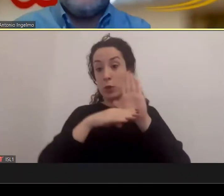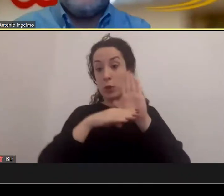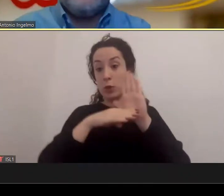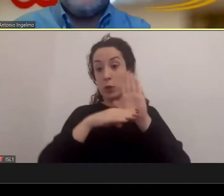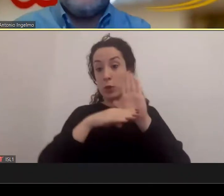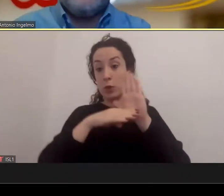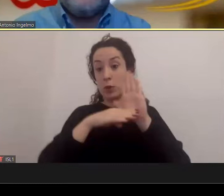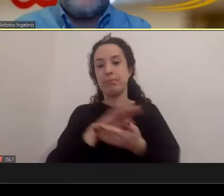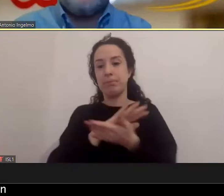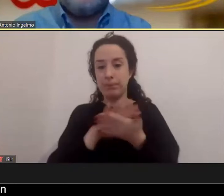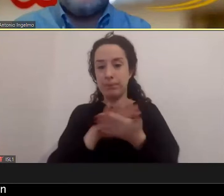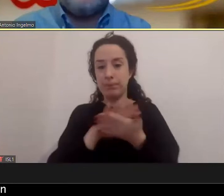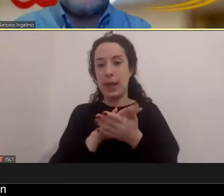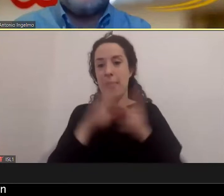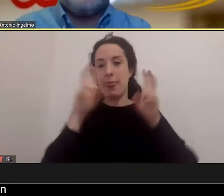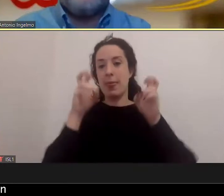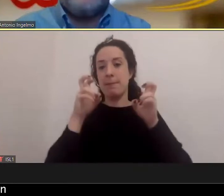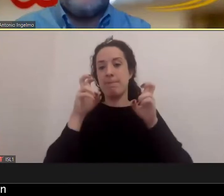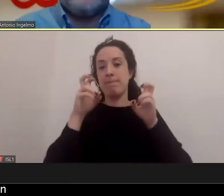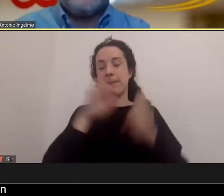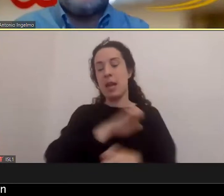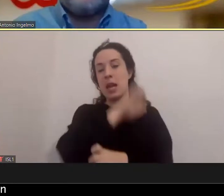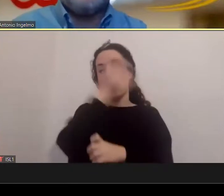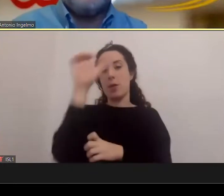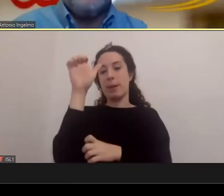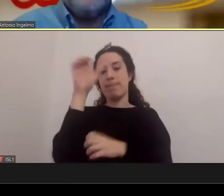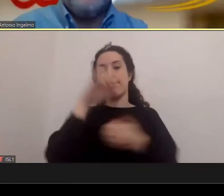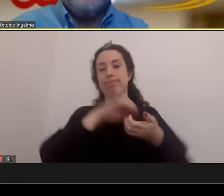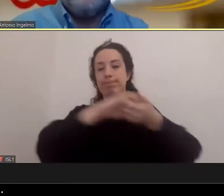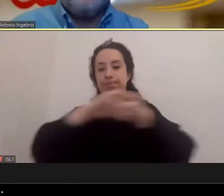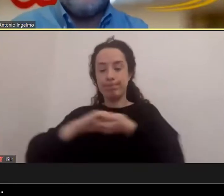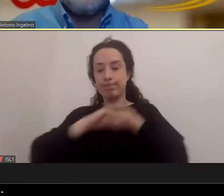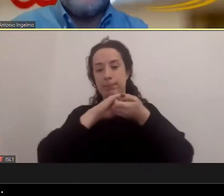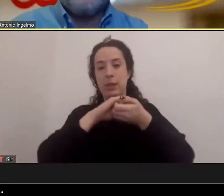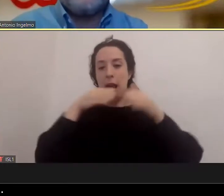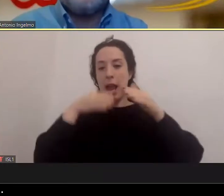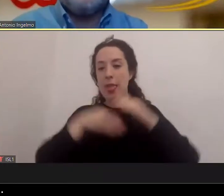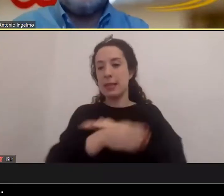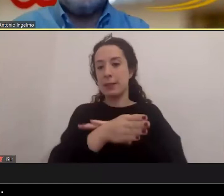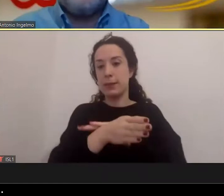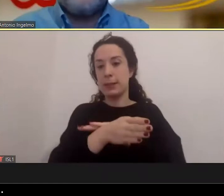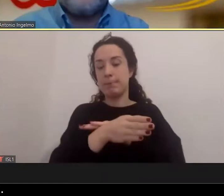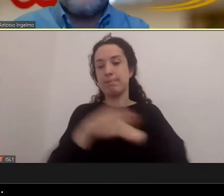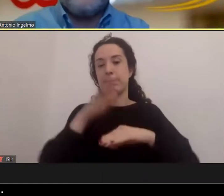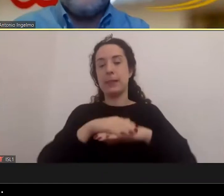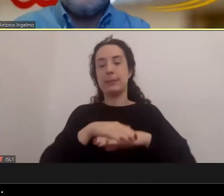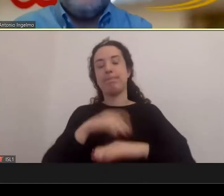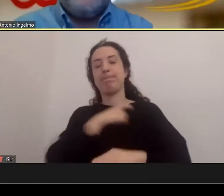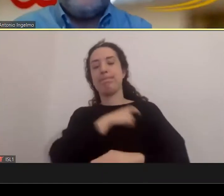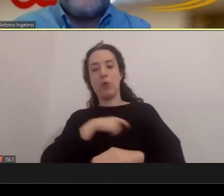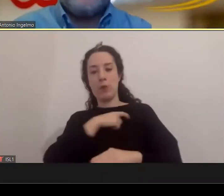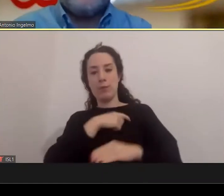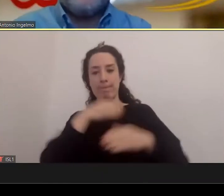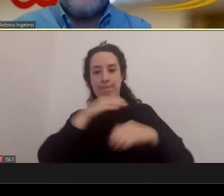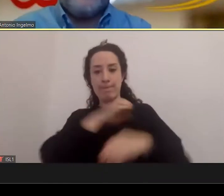about European Union accessibility legislation from European Commission.